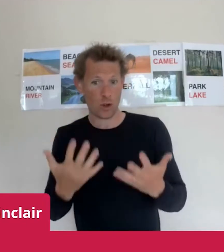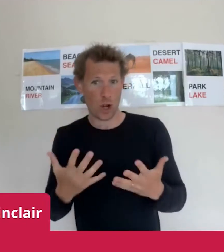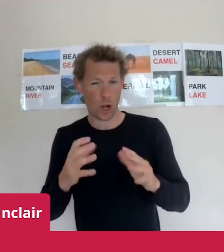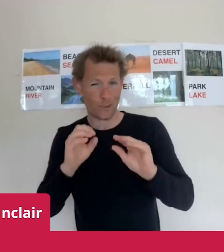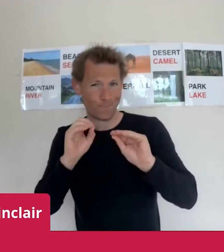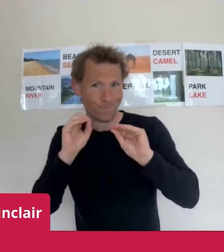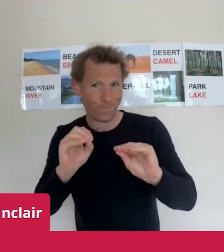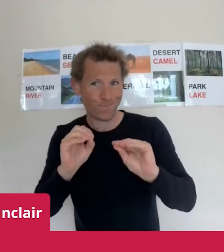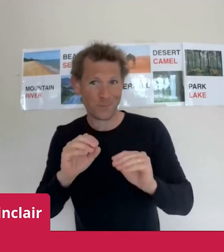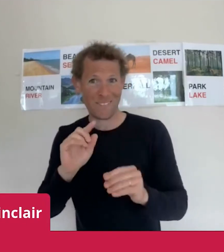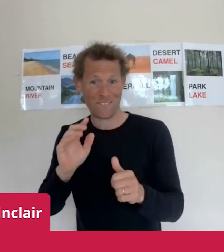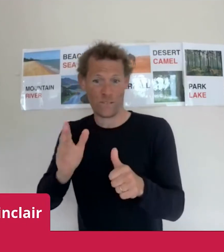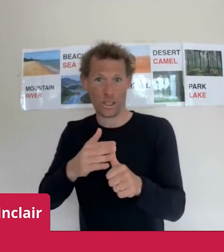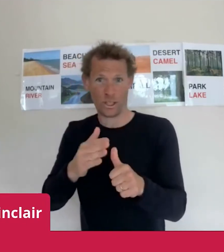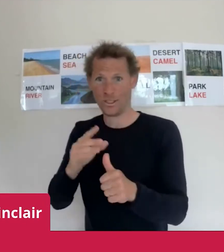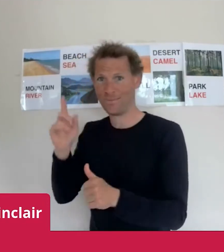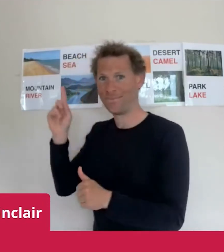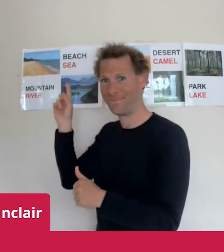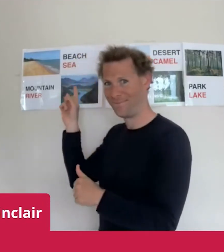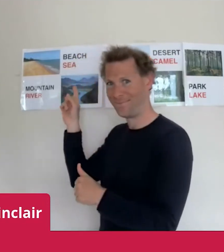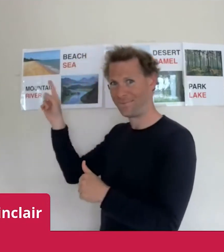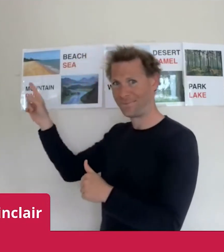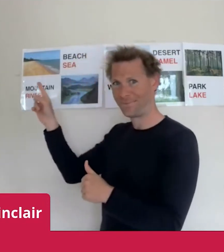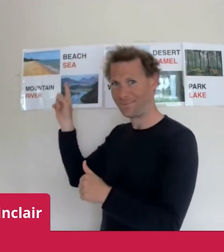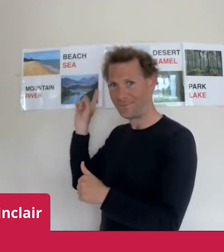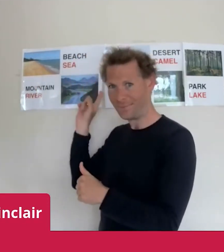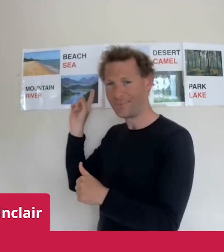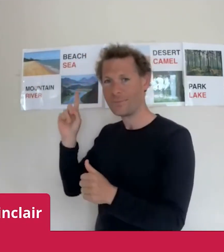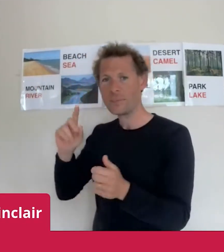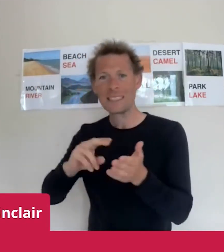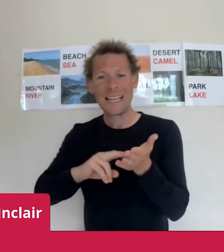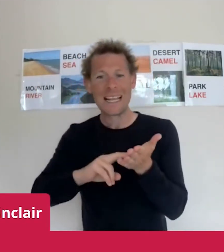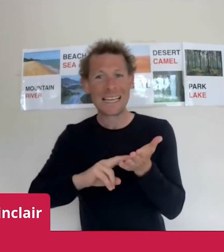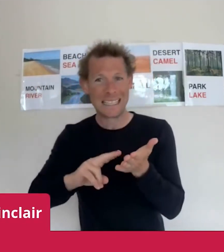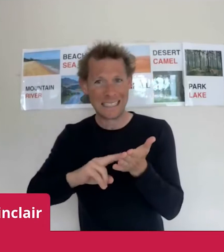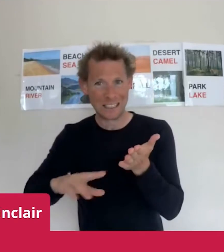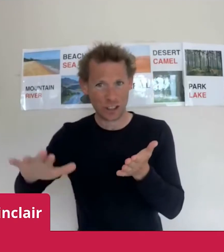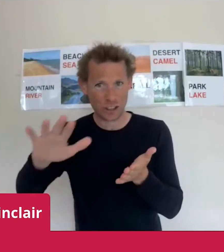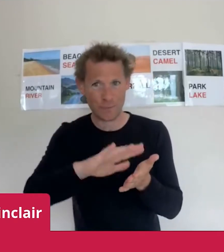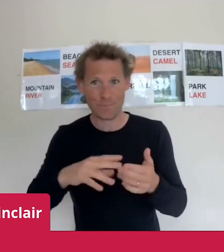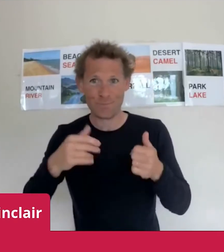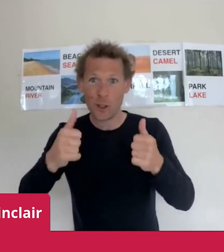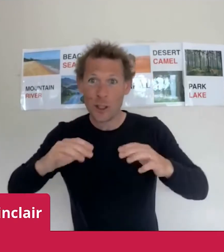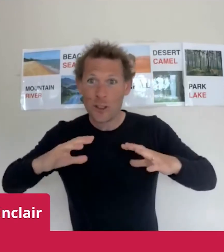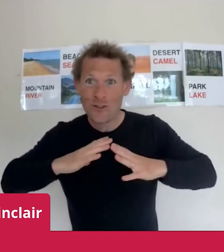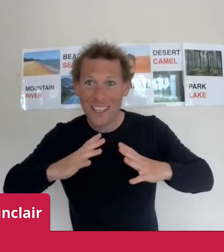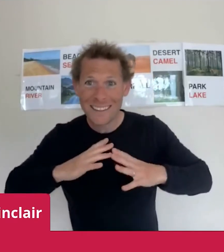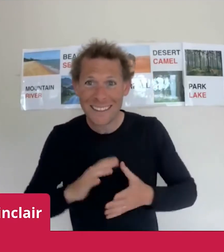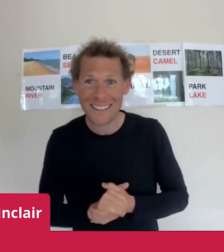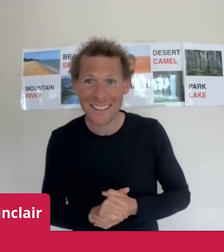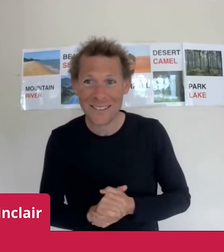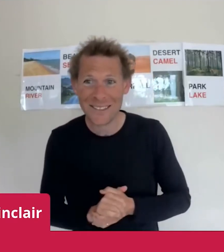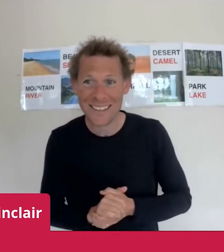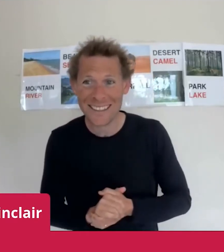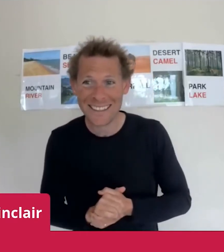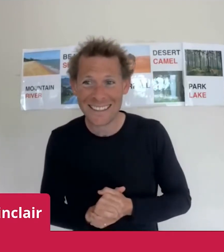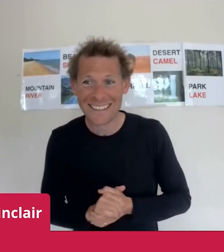so now I'm going to teach you our first session, our first set of vocab, and that's nature. So you all